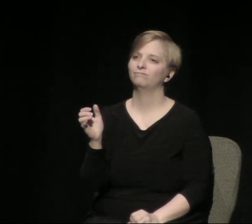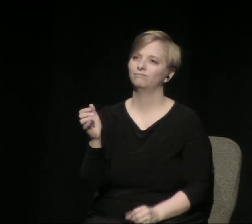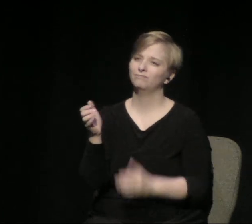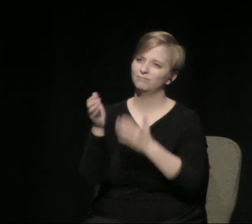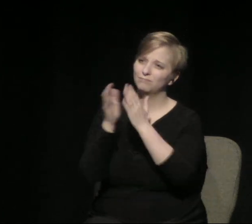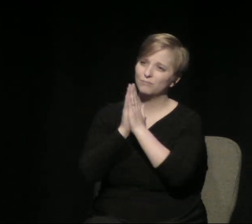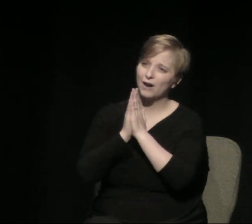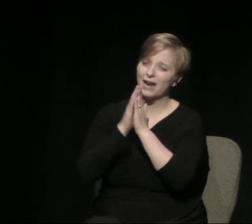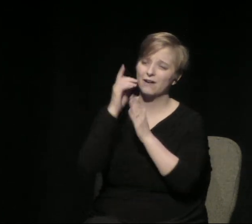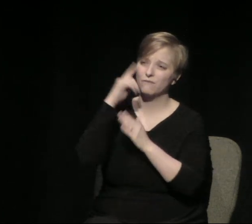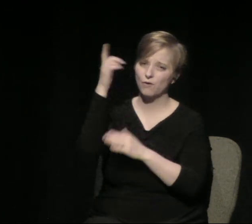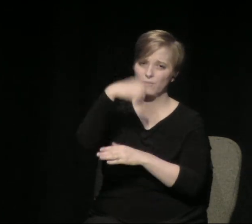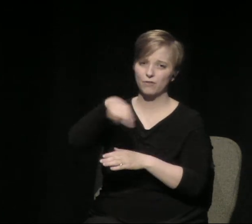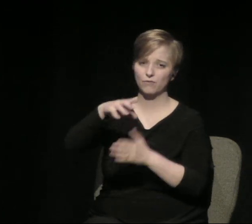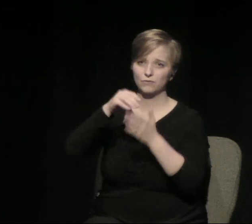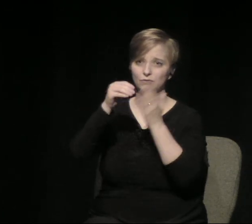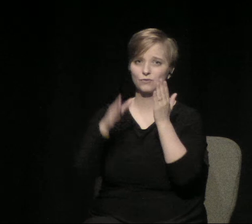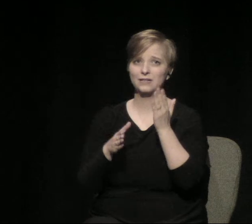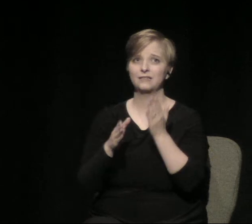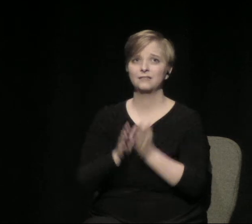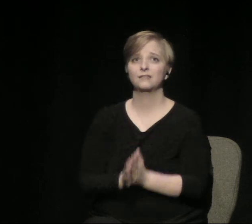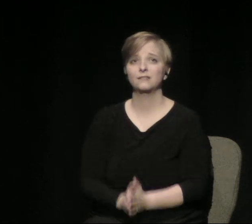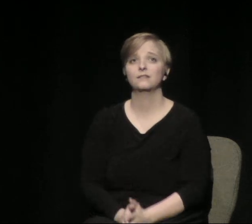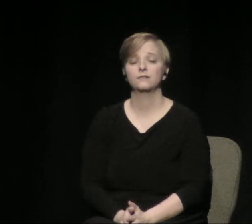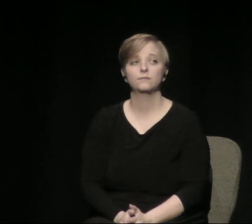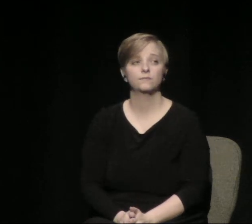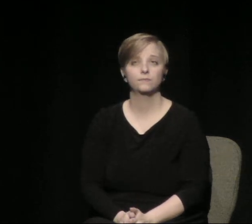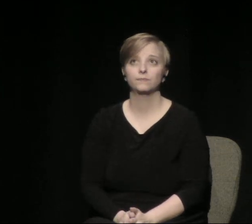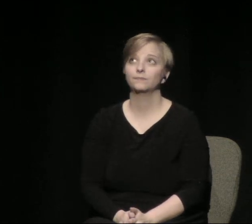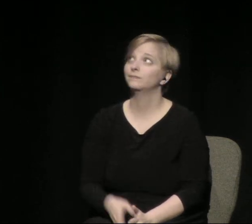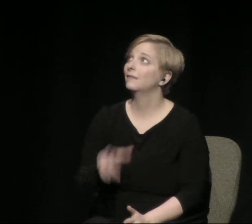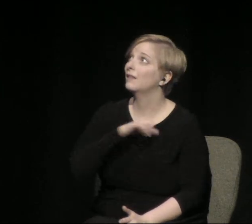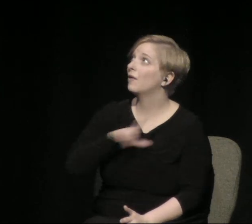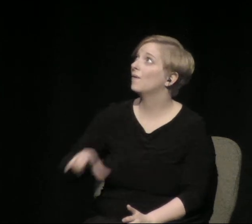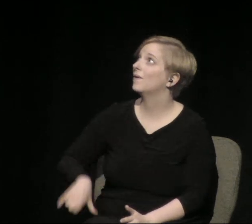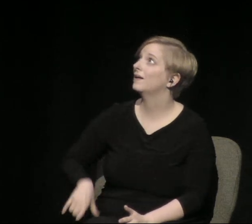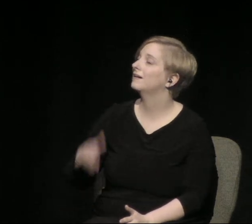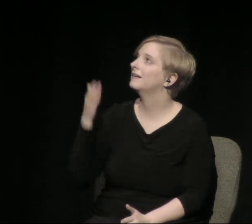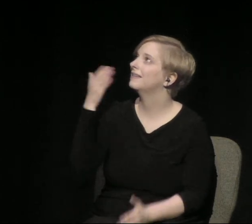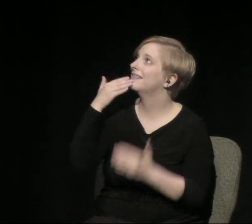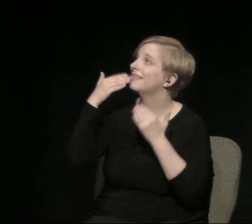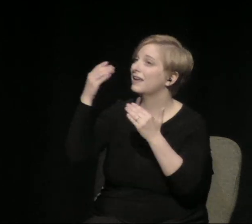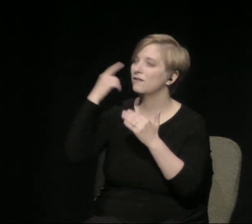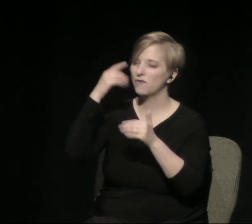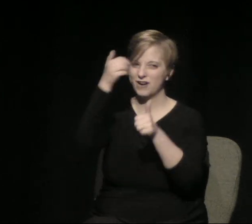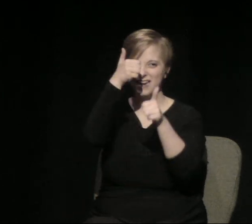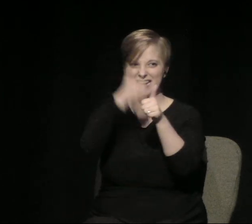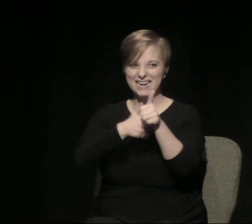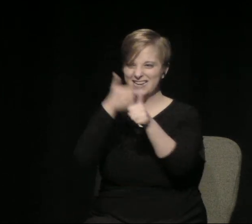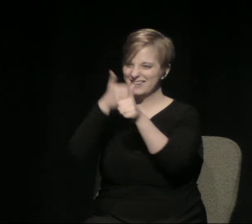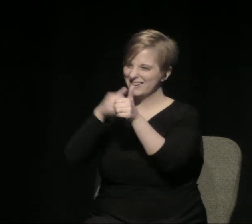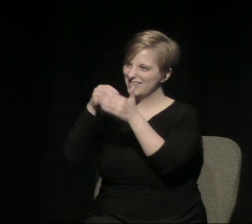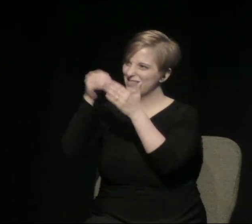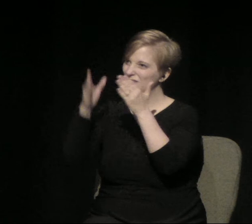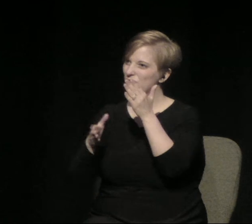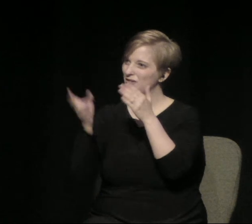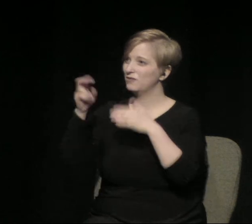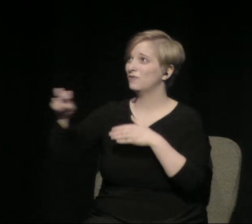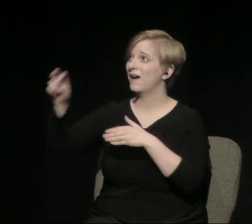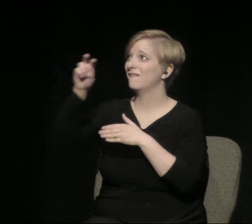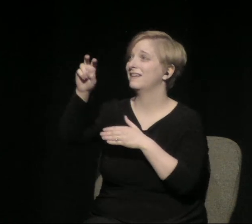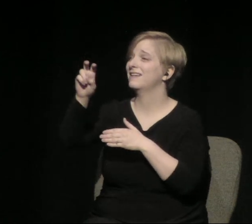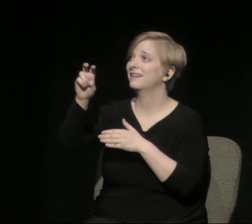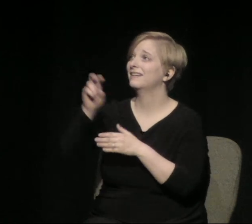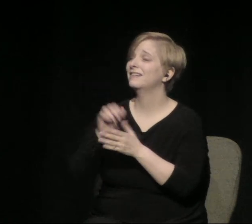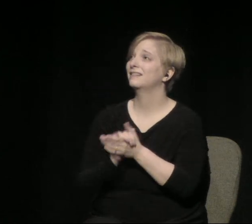as we pray for our students this morning? Lord, we thank you for each one of these students. We know it is